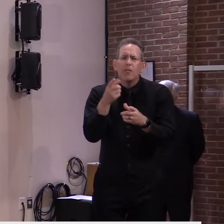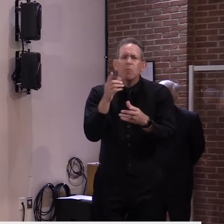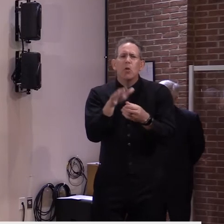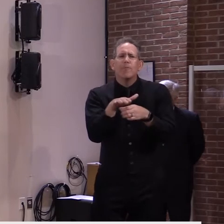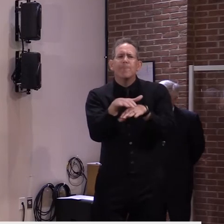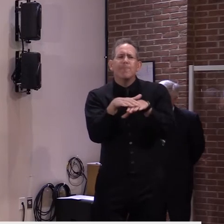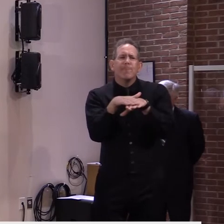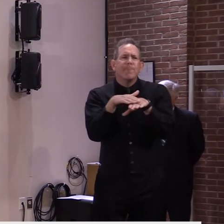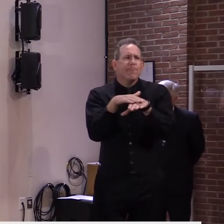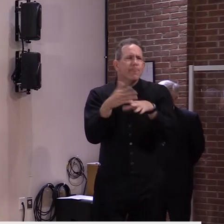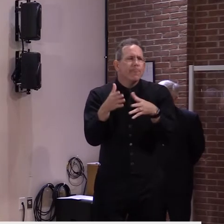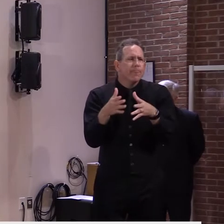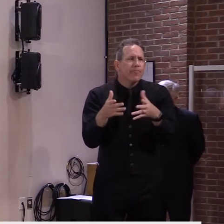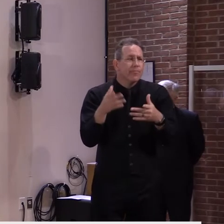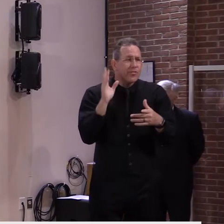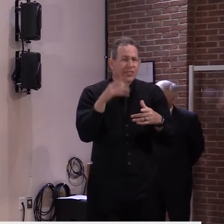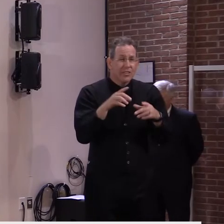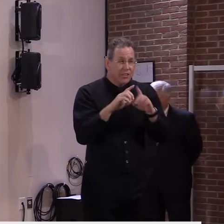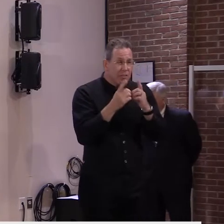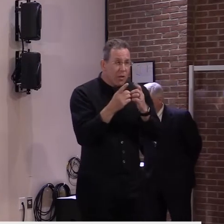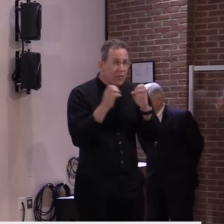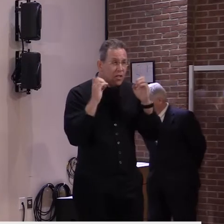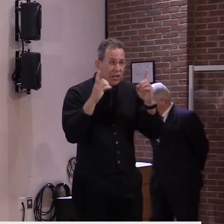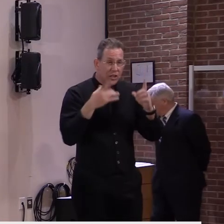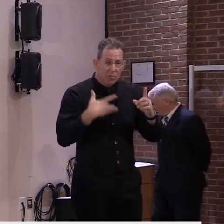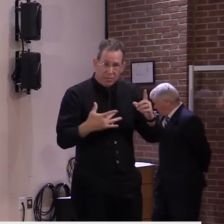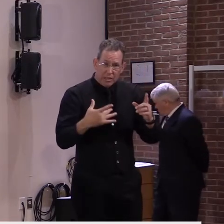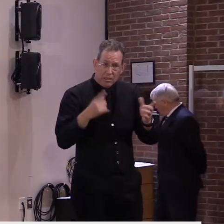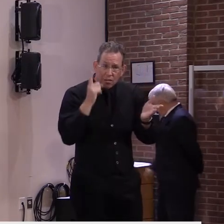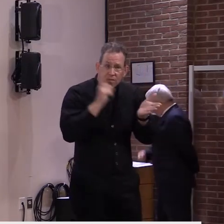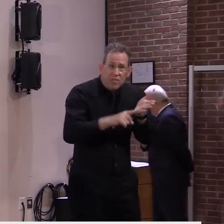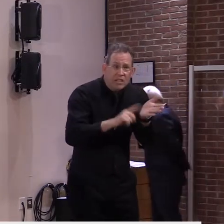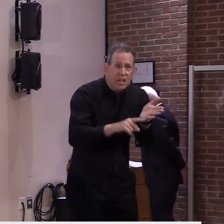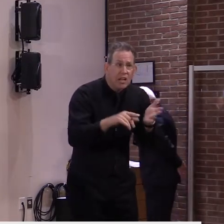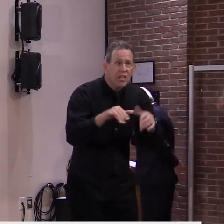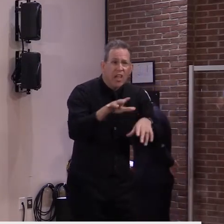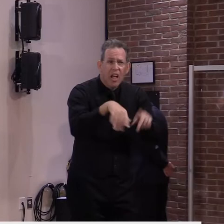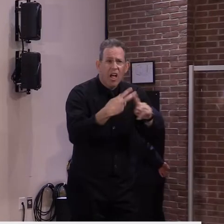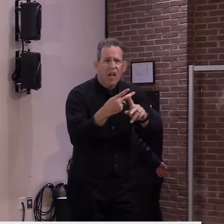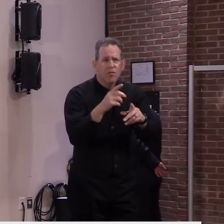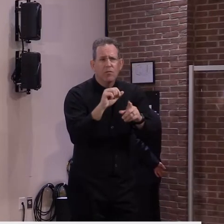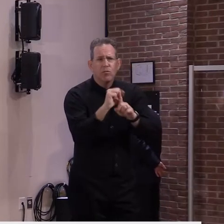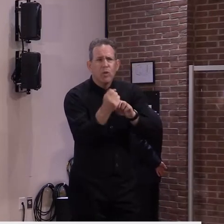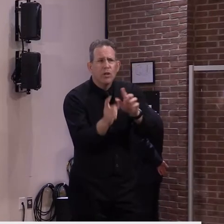Ed typically look into something like this on their own?